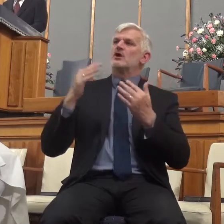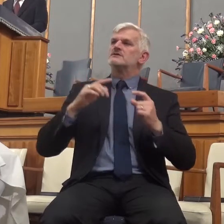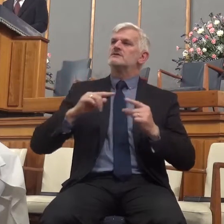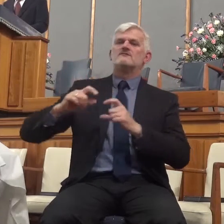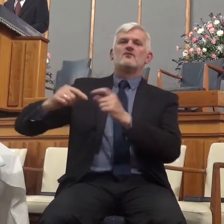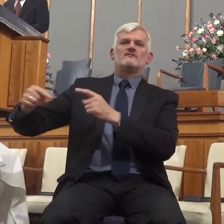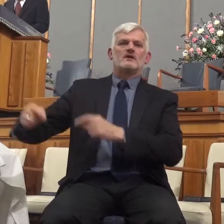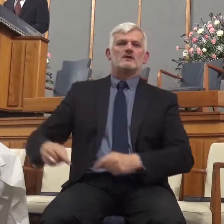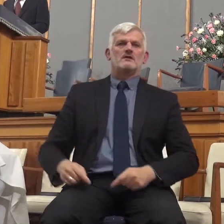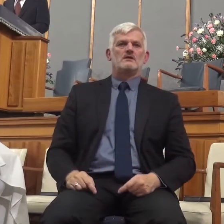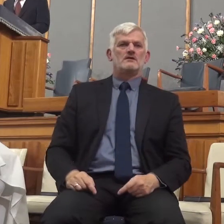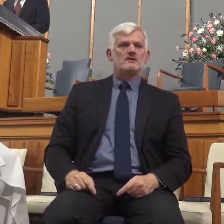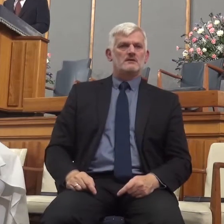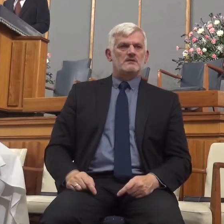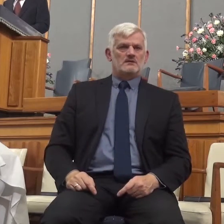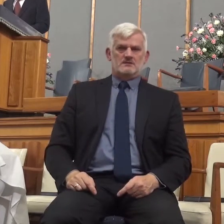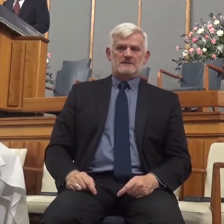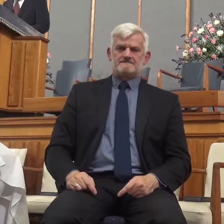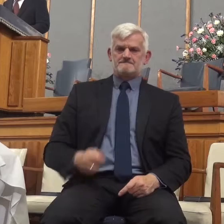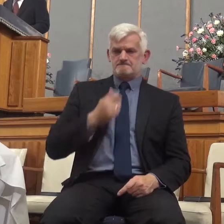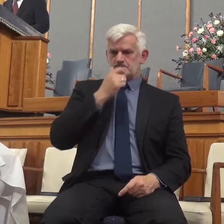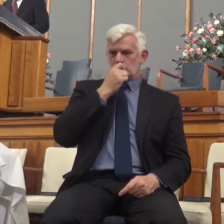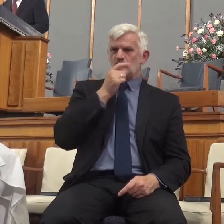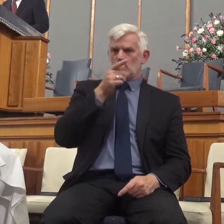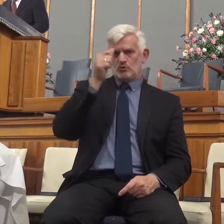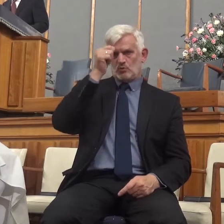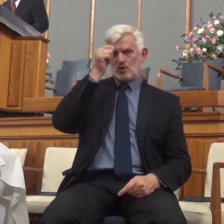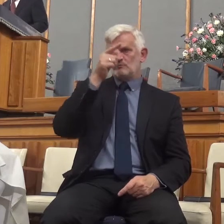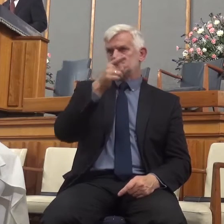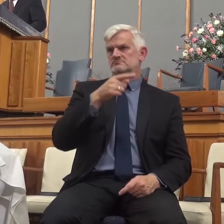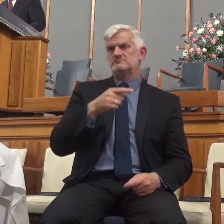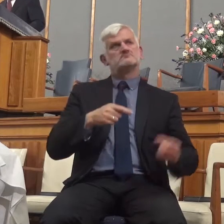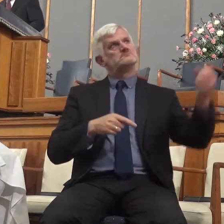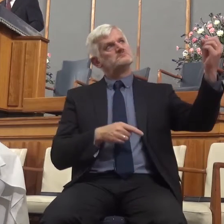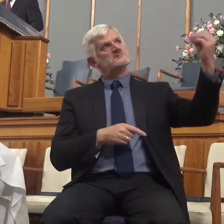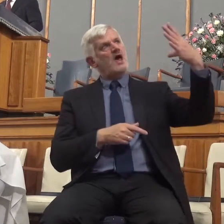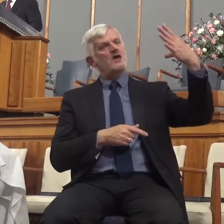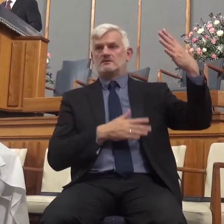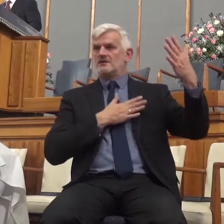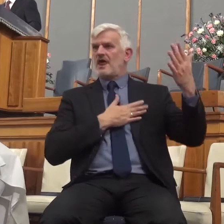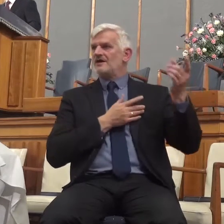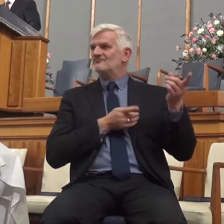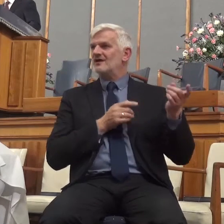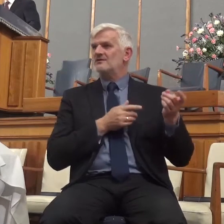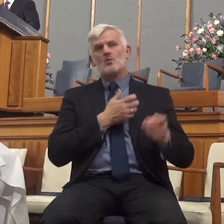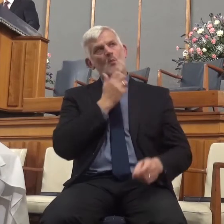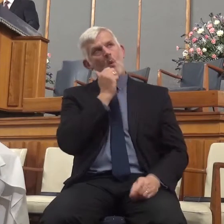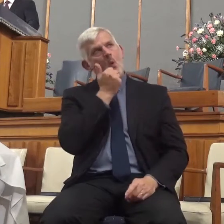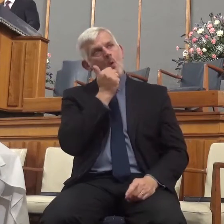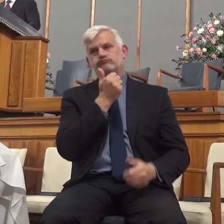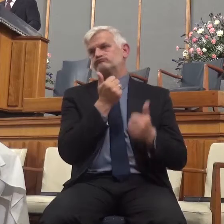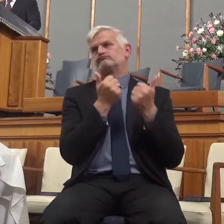Well, yes, everybody enjoys the benefit of the sun and its